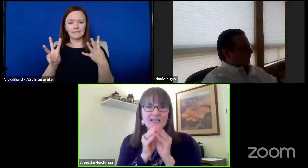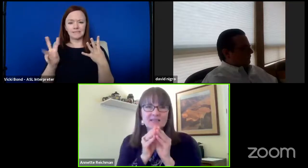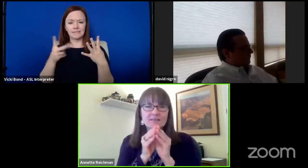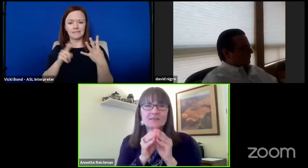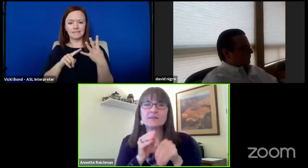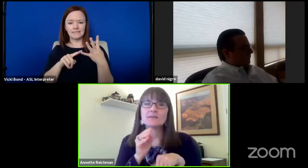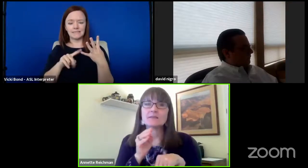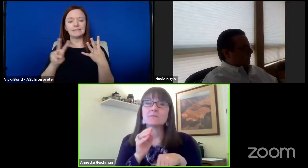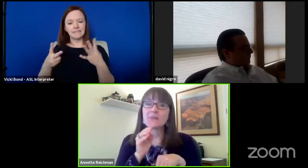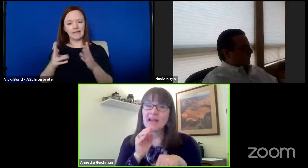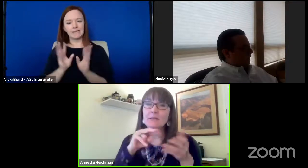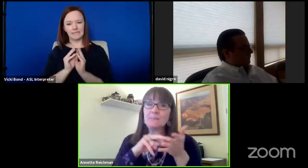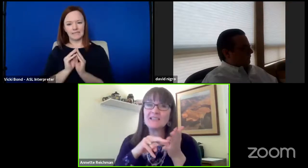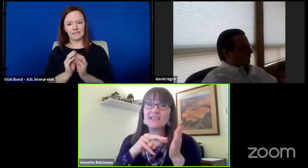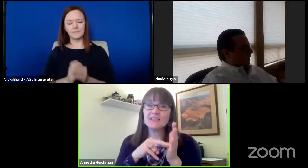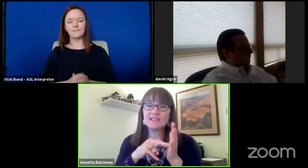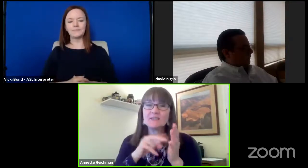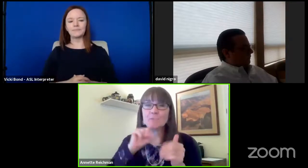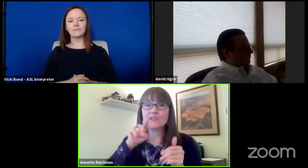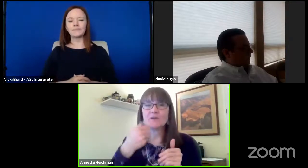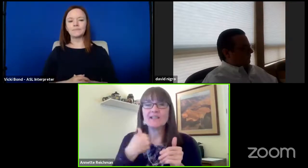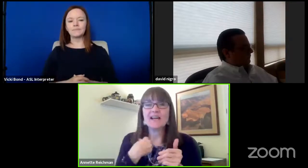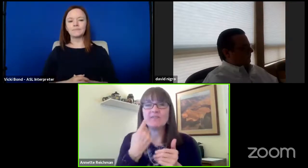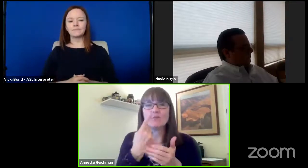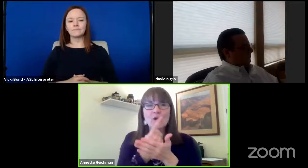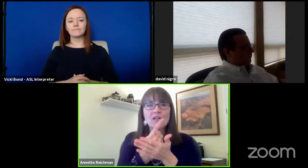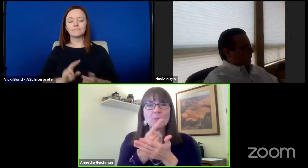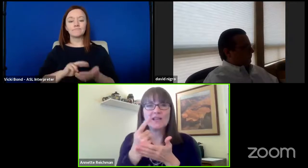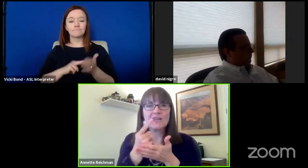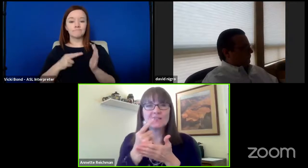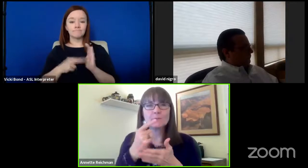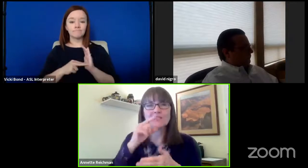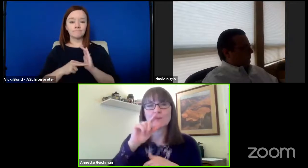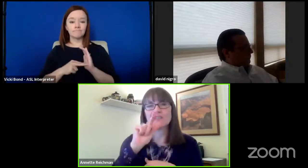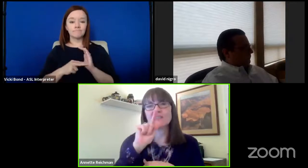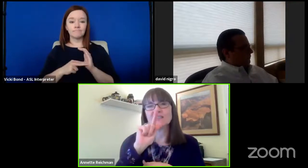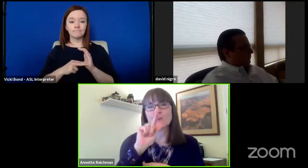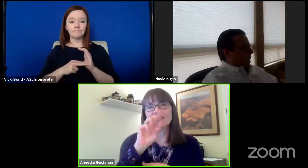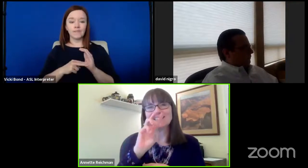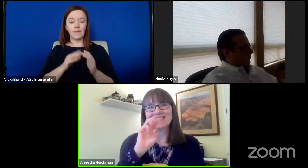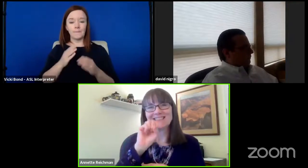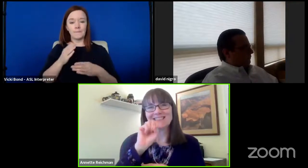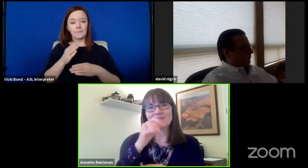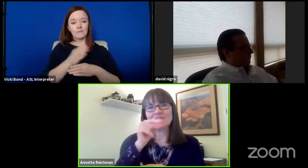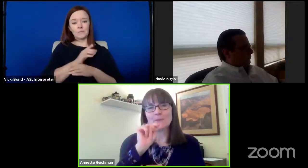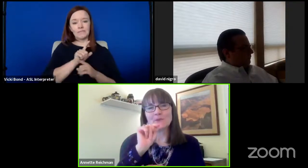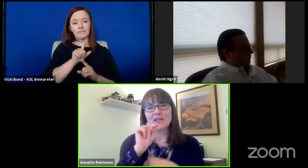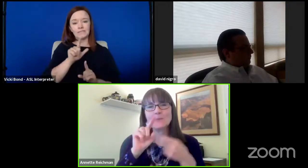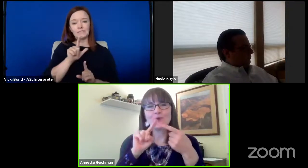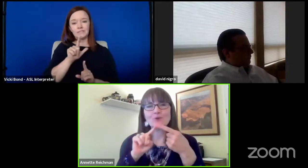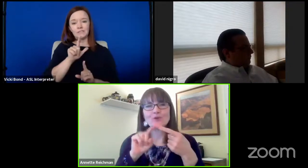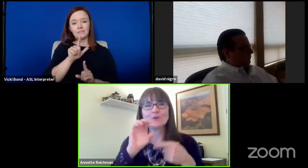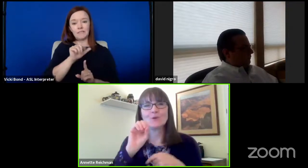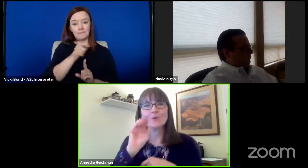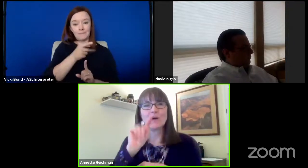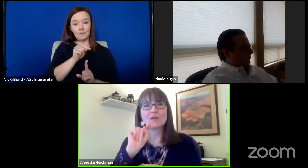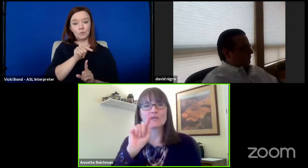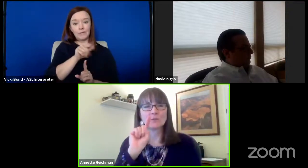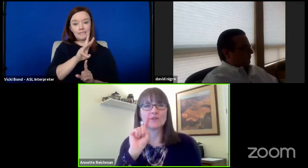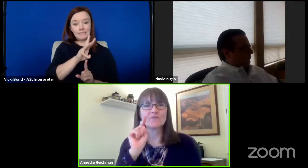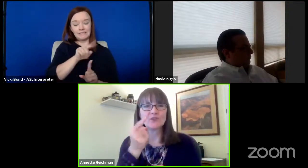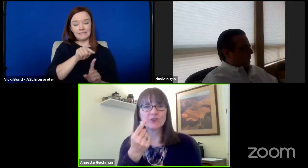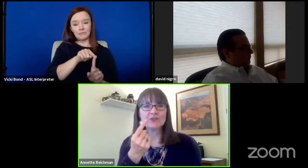planning meeting. That means we only have 1 week between the 26th of September